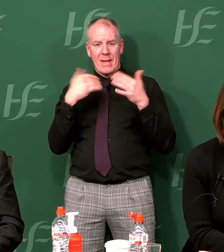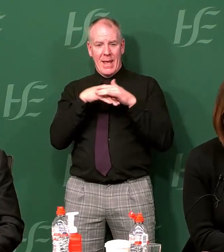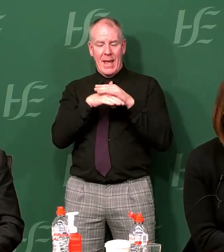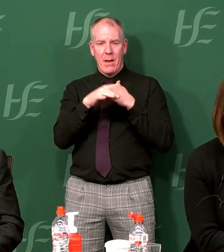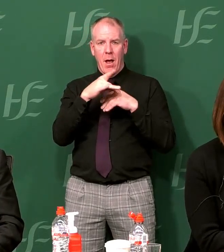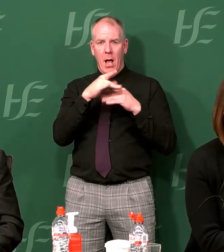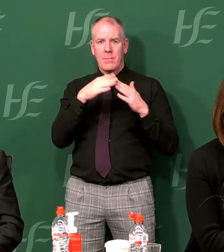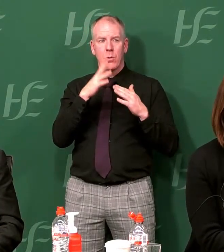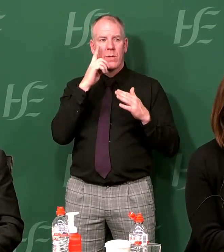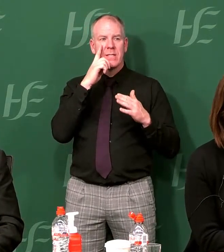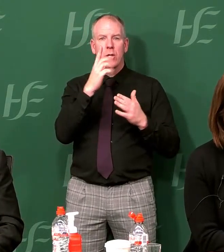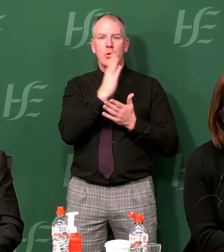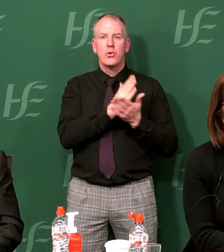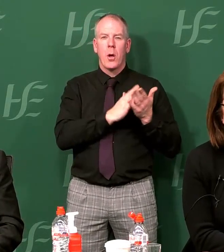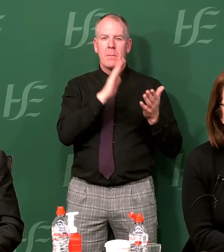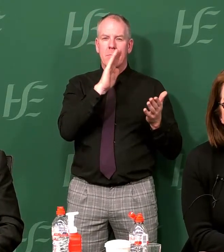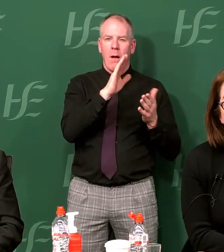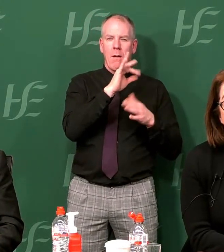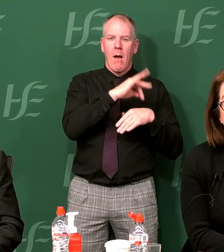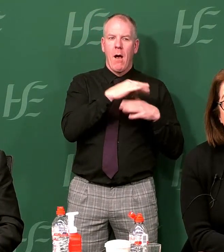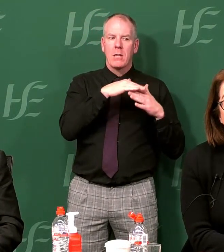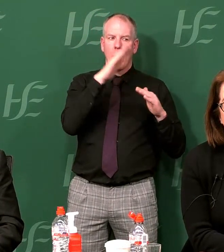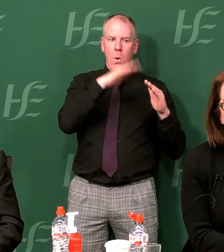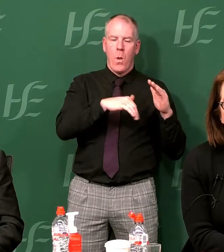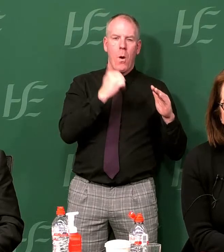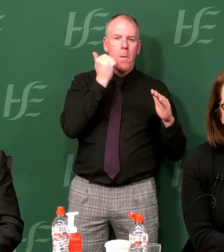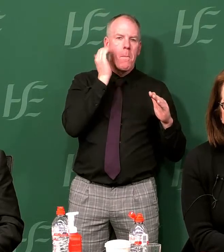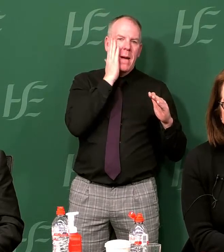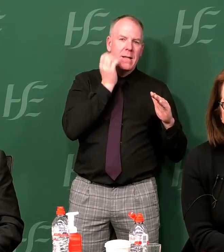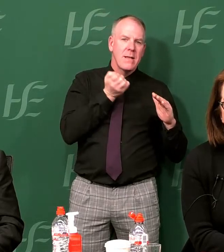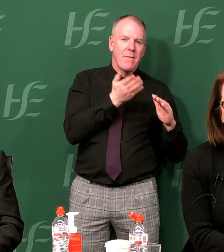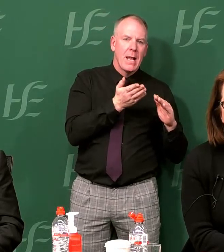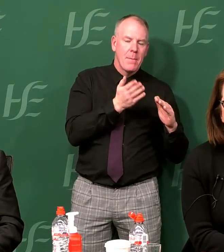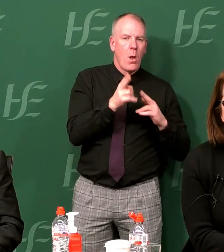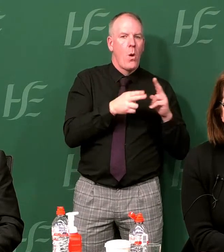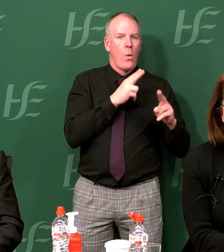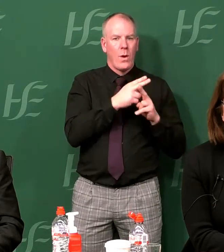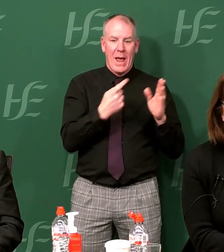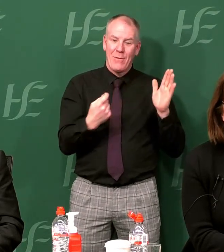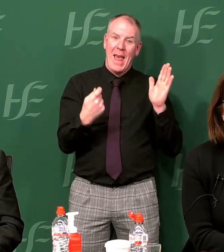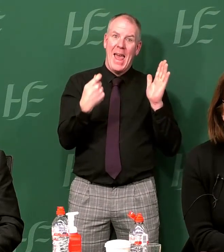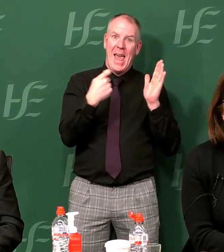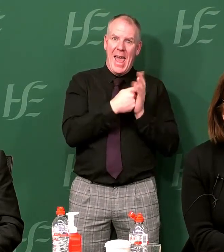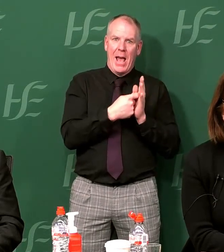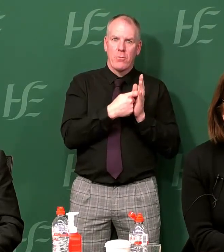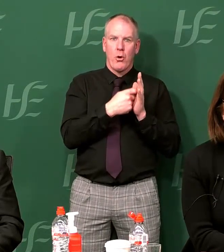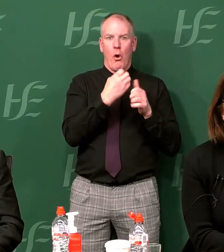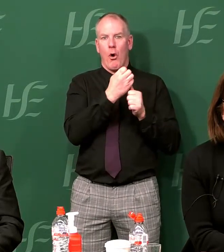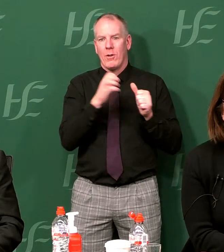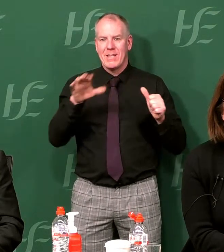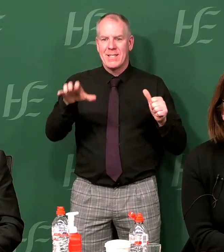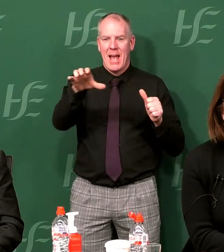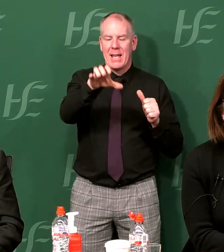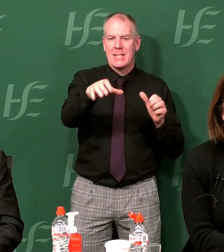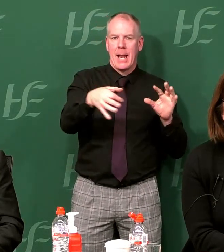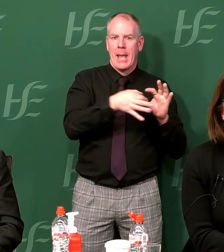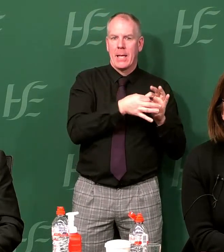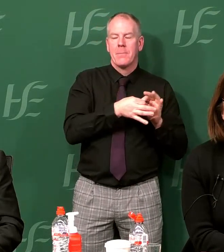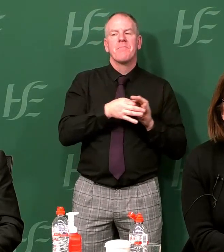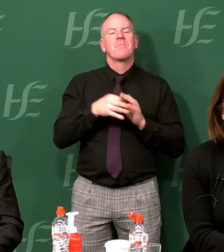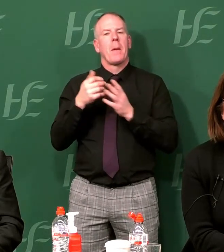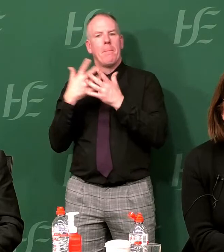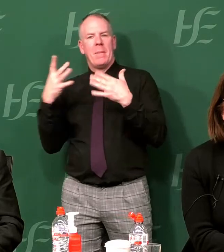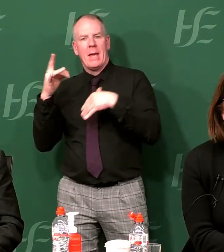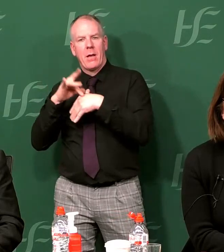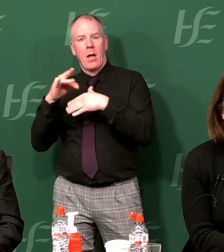example, Model 3 hospitals with very low bed capacity without other kind of egress pathways. So a lot of the big Model 4s have, in the